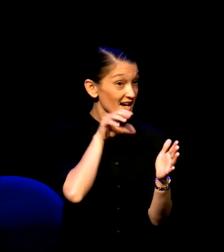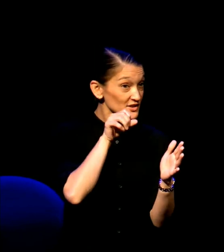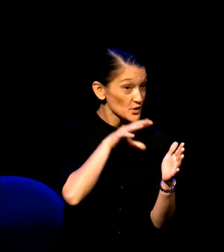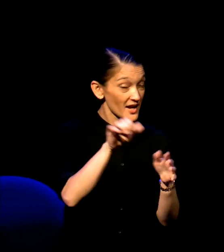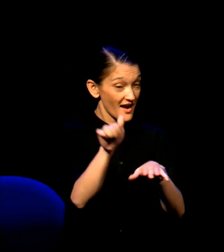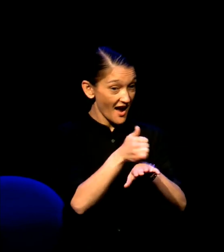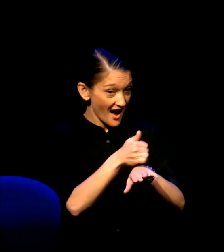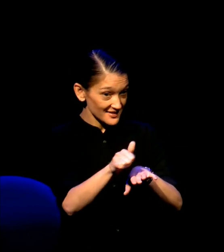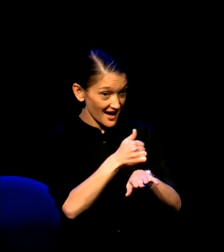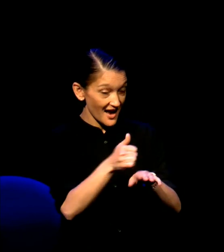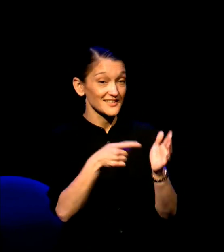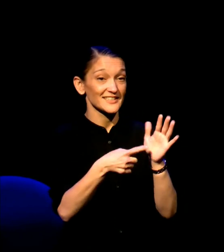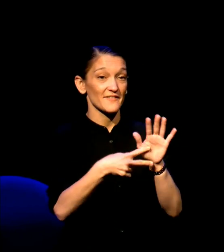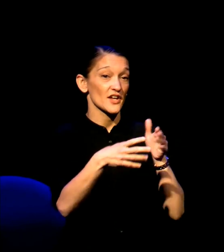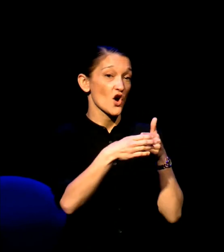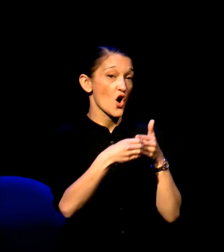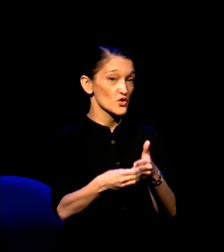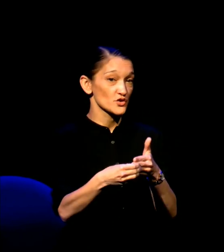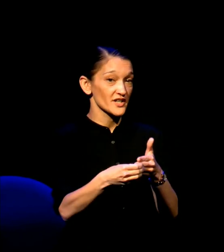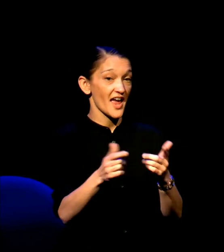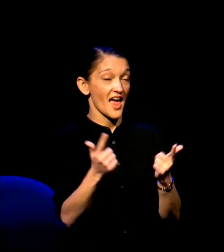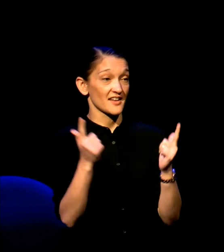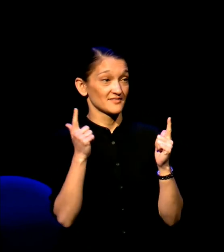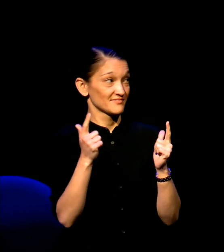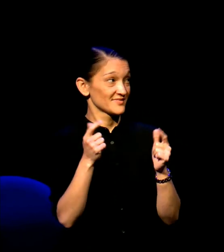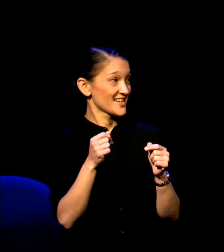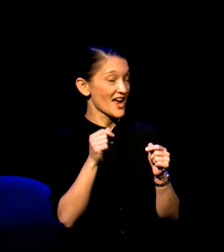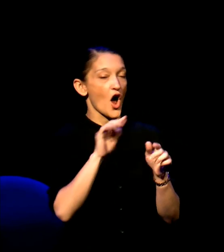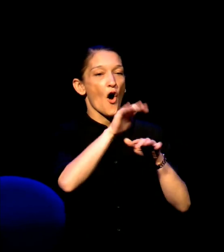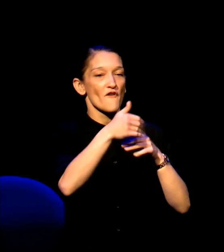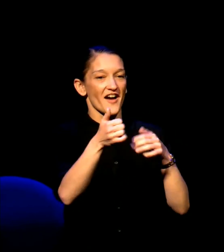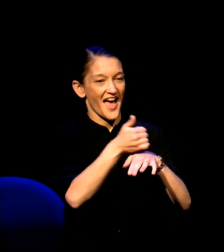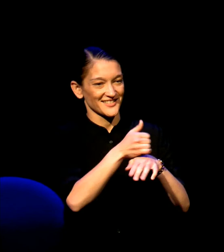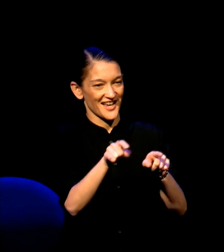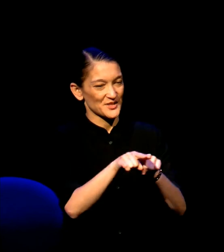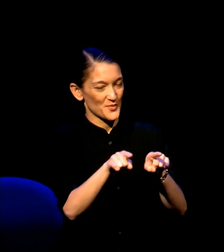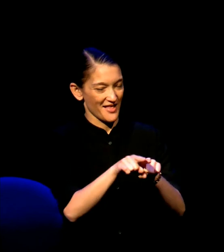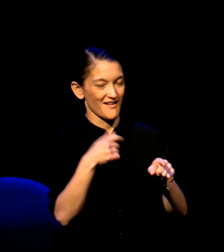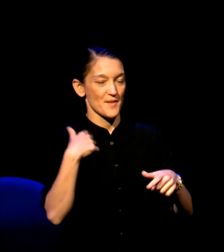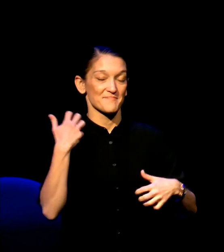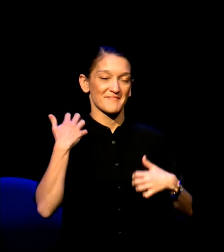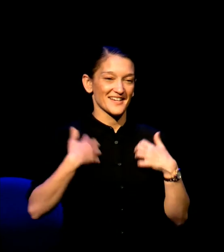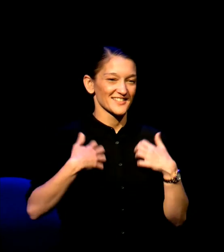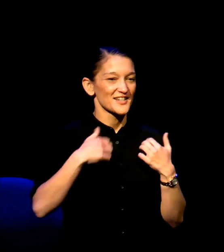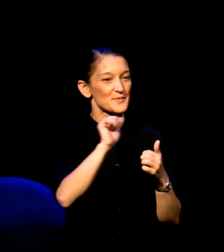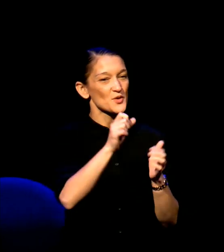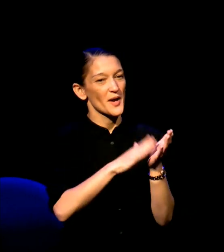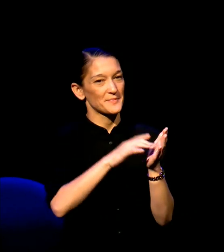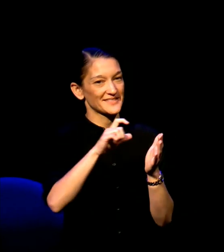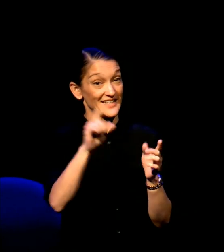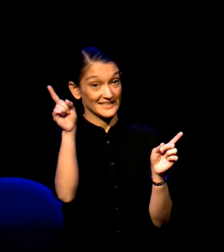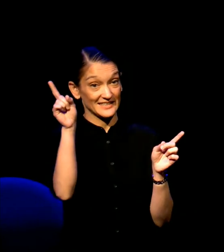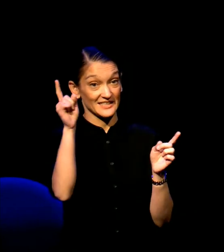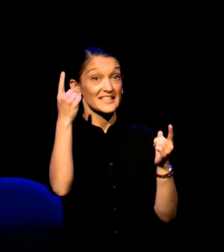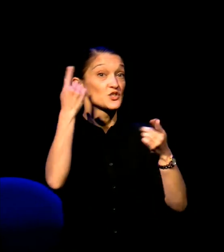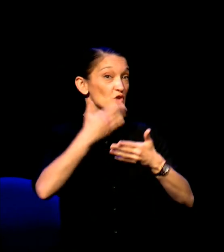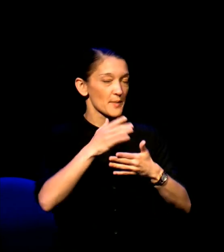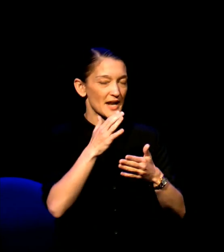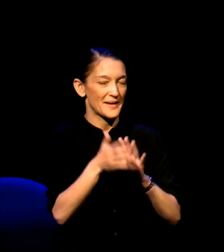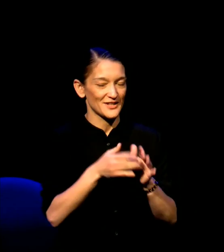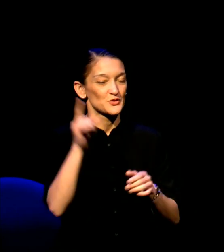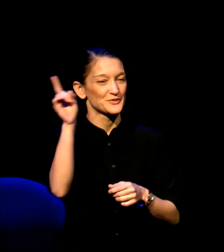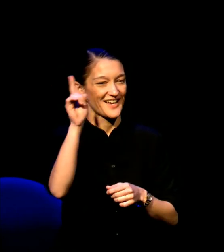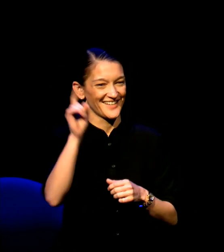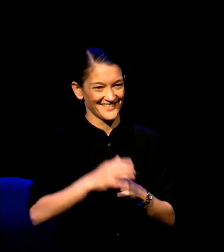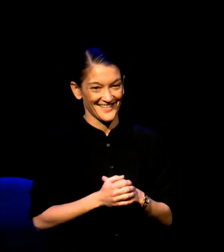host, executive producer, and overactor. And I'm thrilled and honoured to be your MC tonight. Today